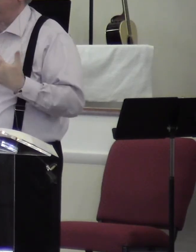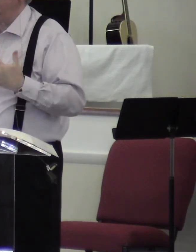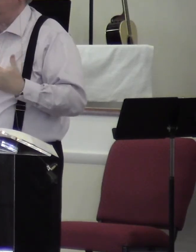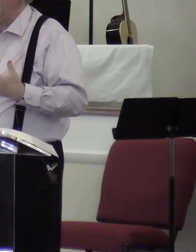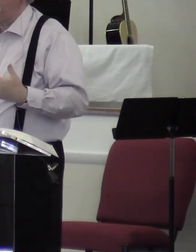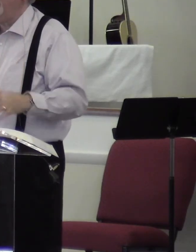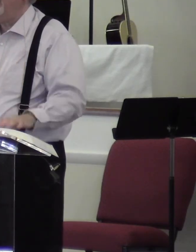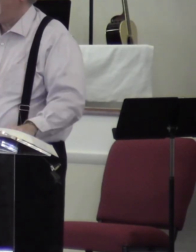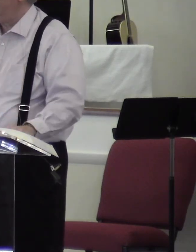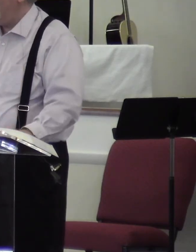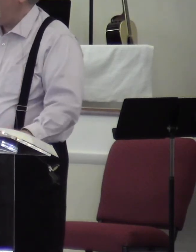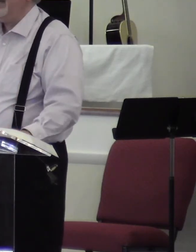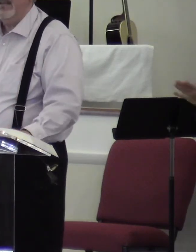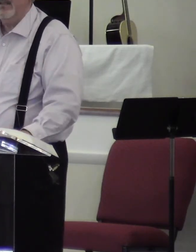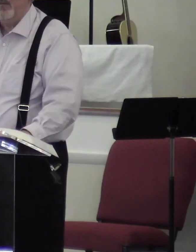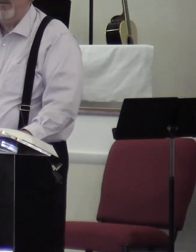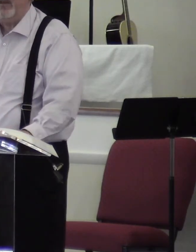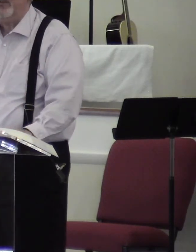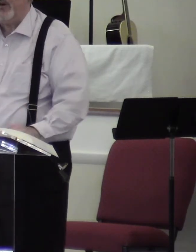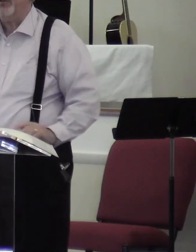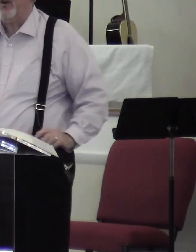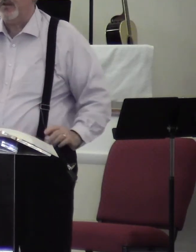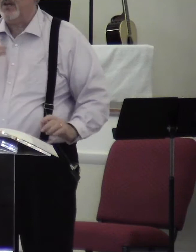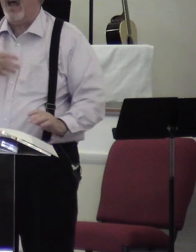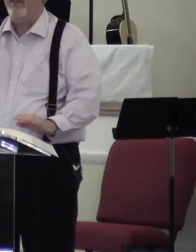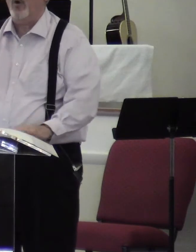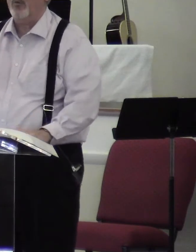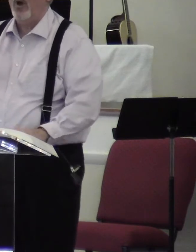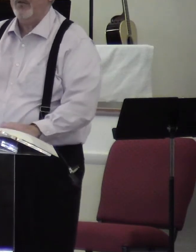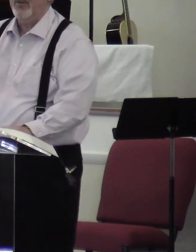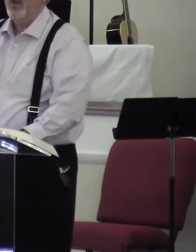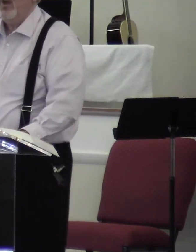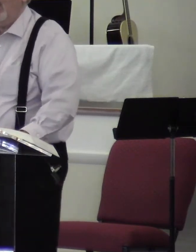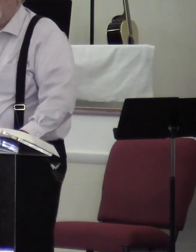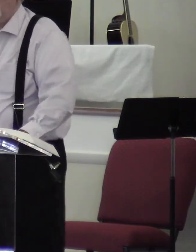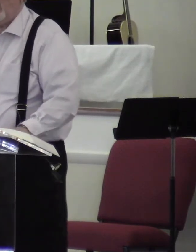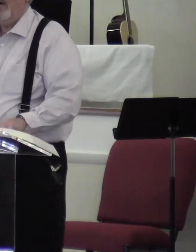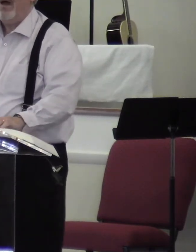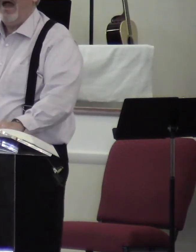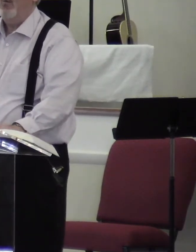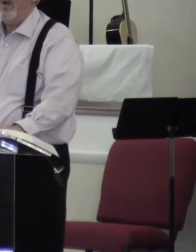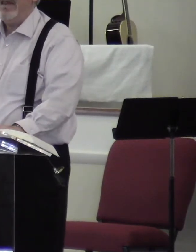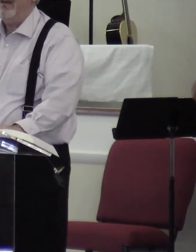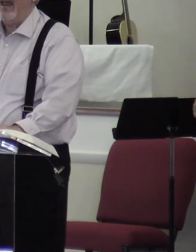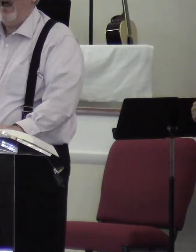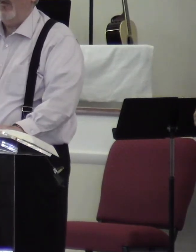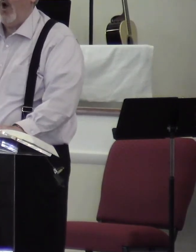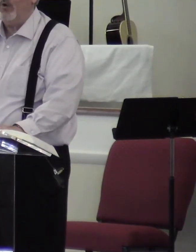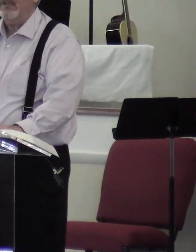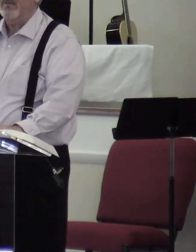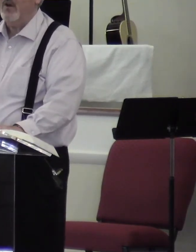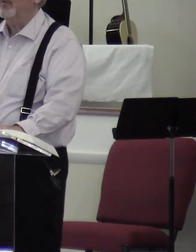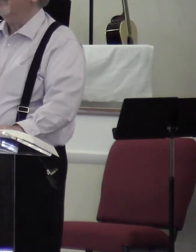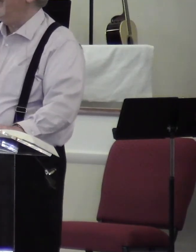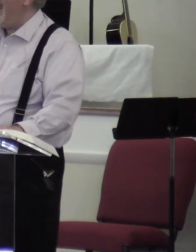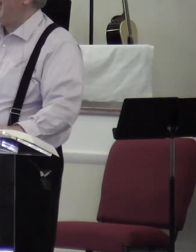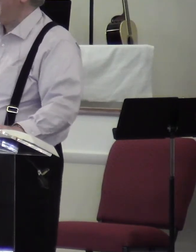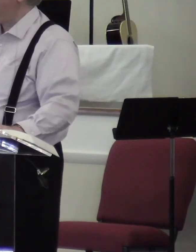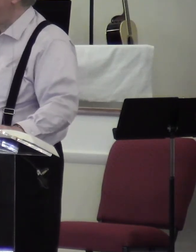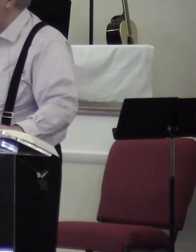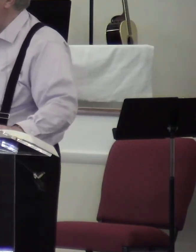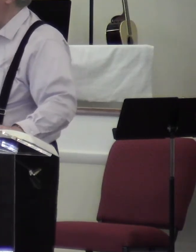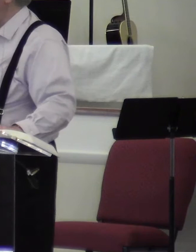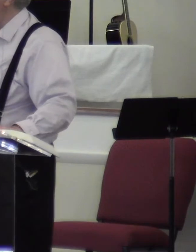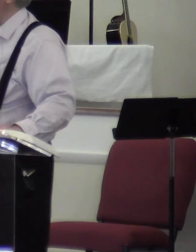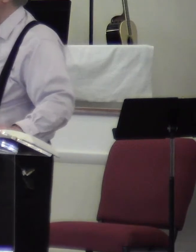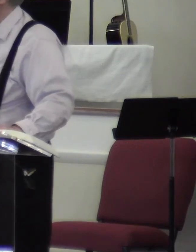of the Holy Spirit. And that does a couple of things. First of all, it's a lifelong process whereby we allow the Holy Spirit to make